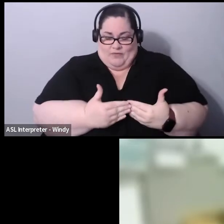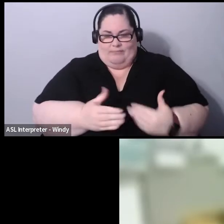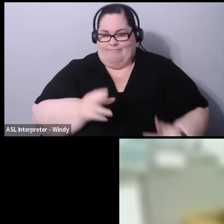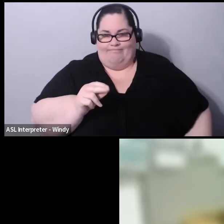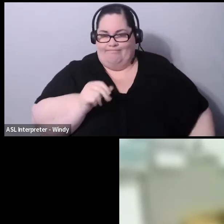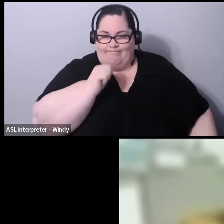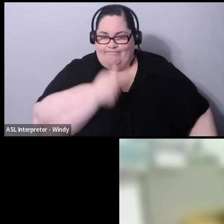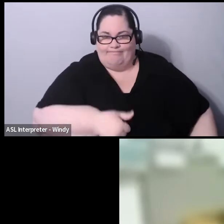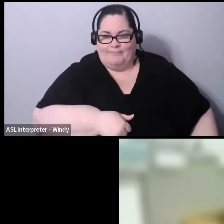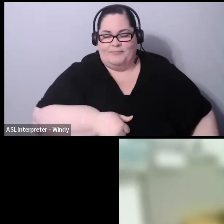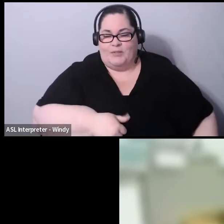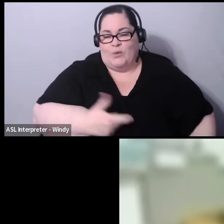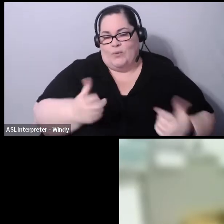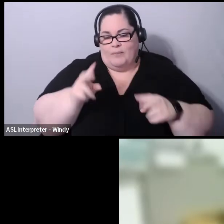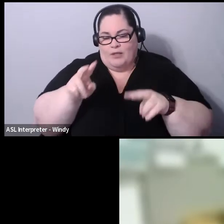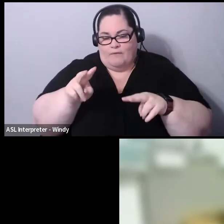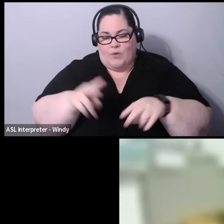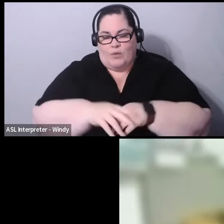we are